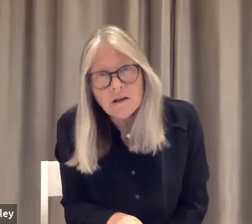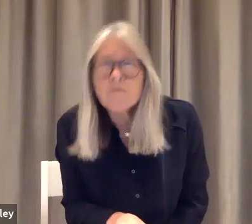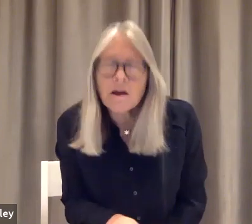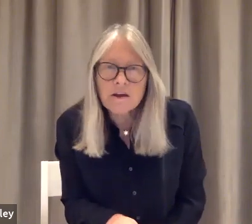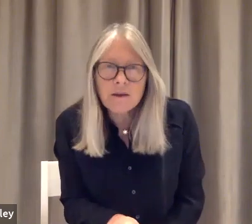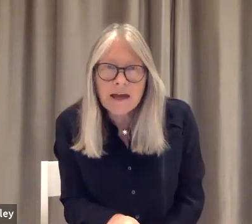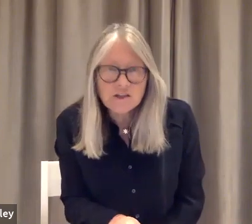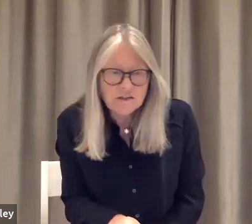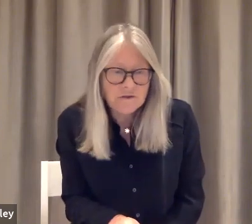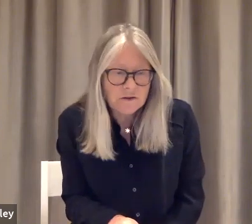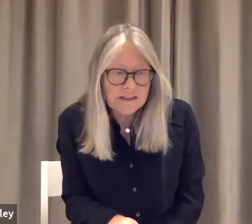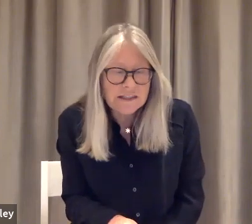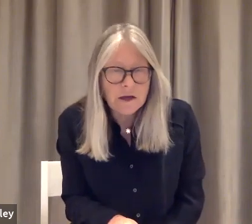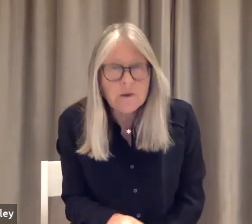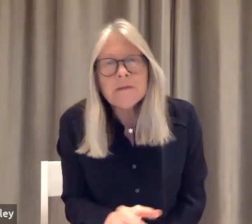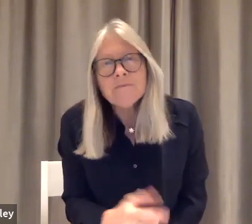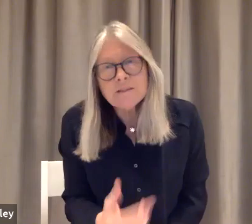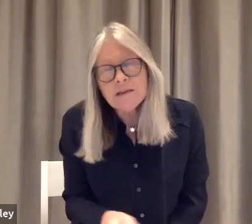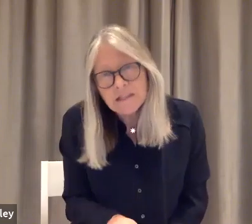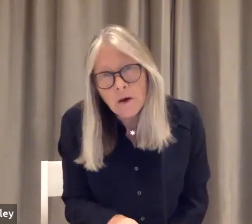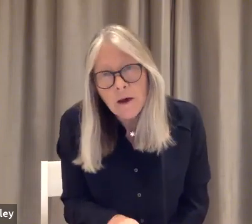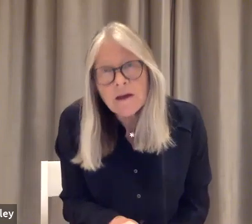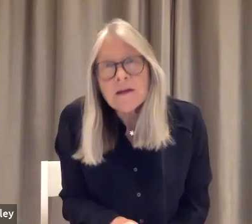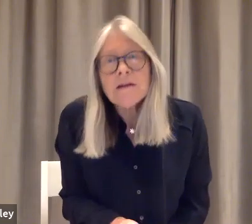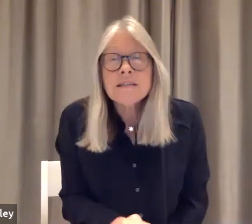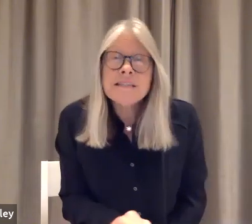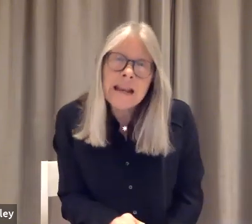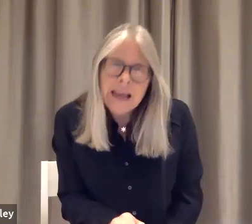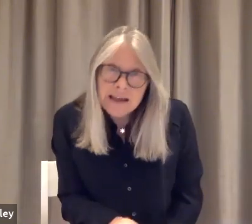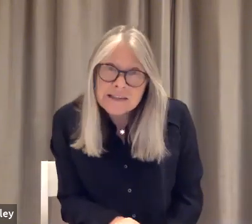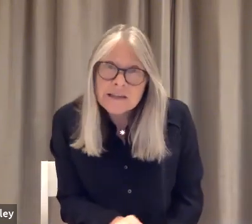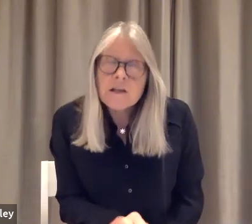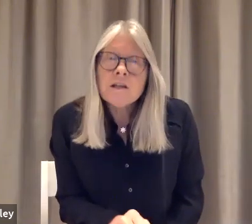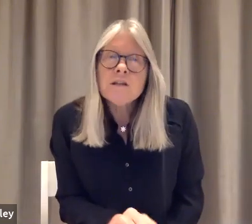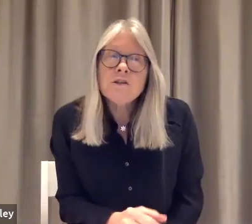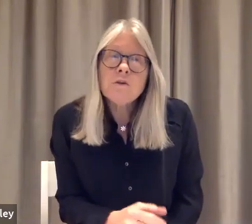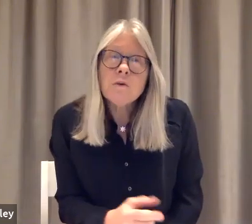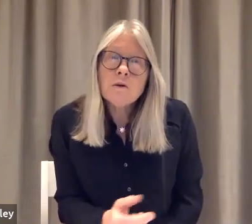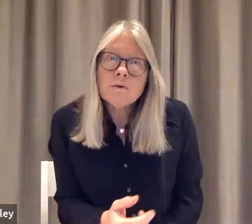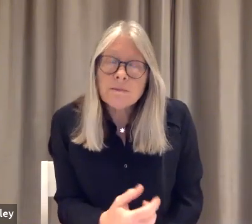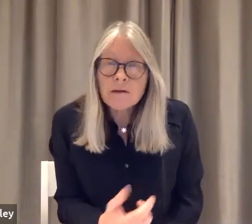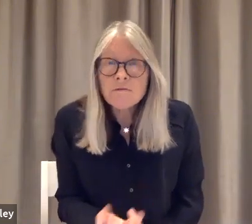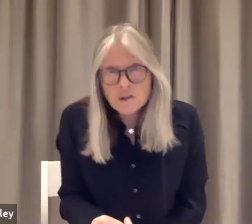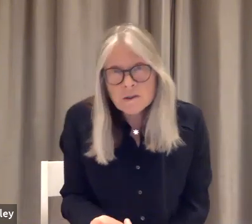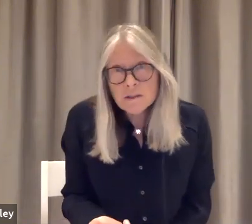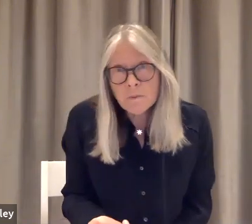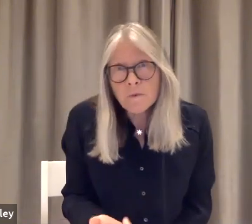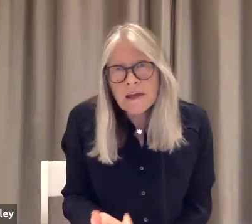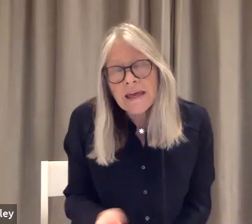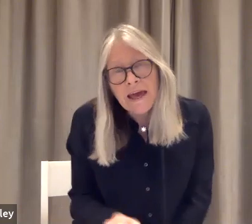got other communication difficulties. So to speak slower, to say less, to use something visual to support the key